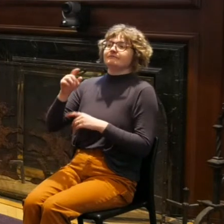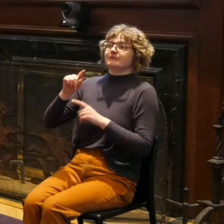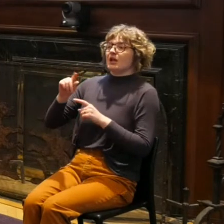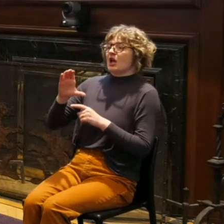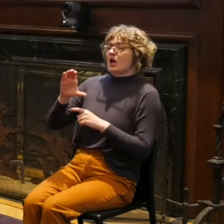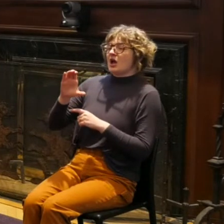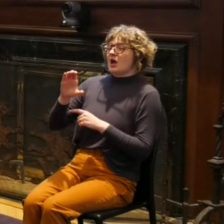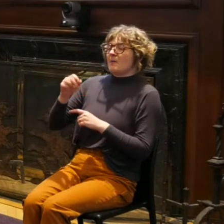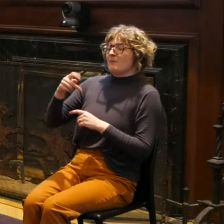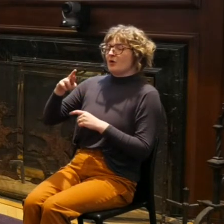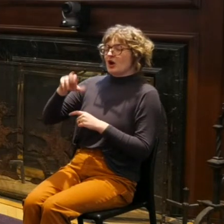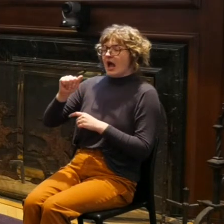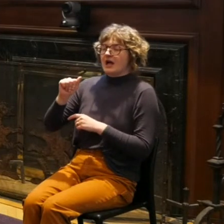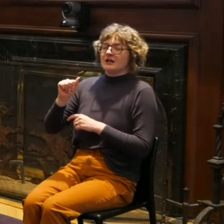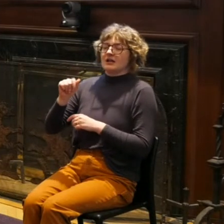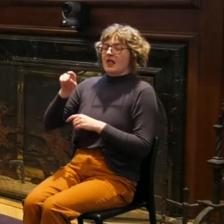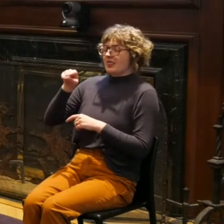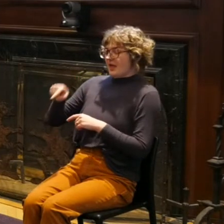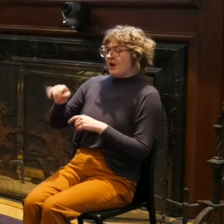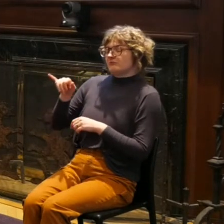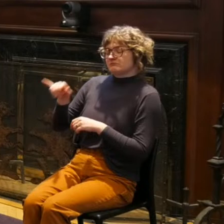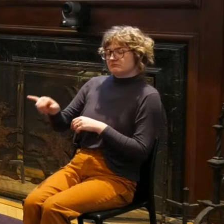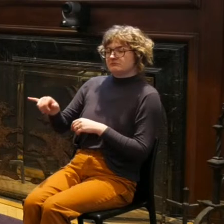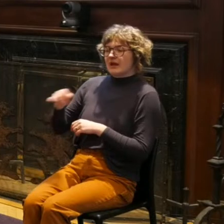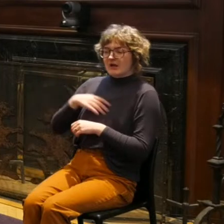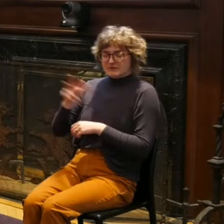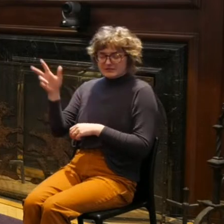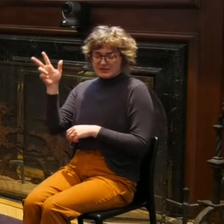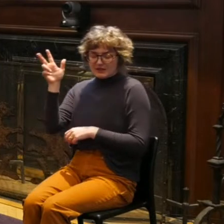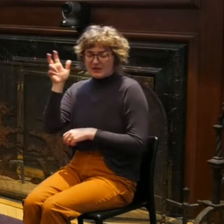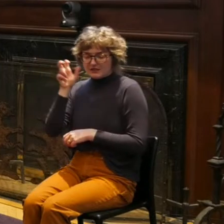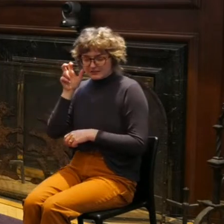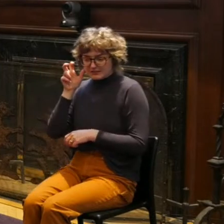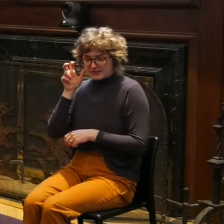computer, and I was listening